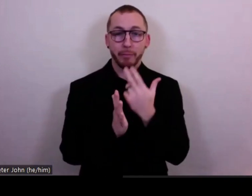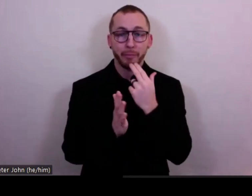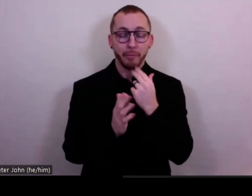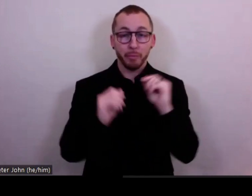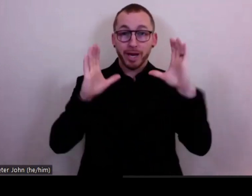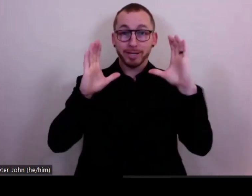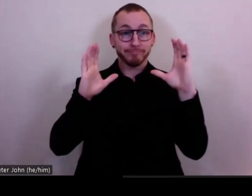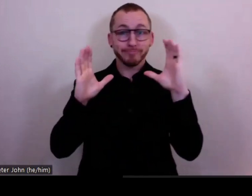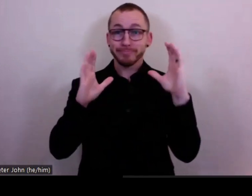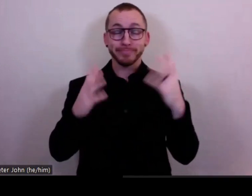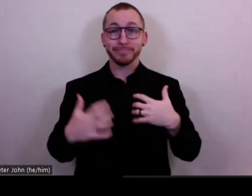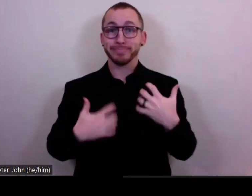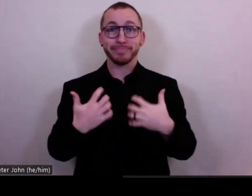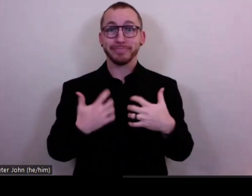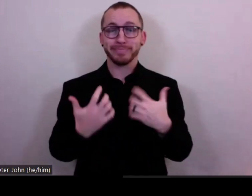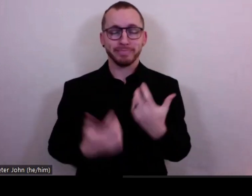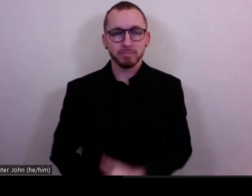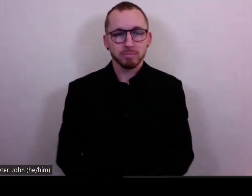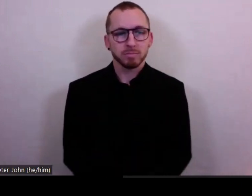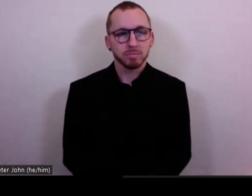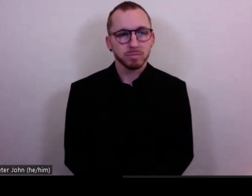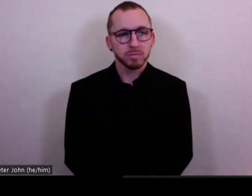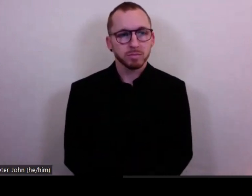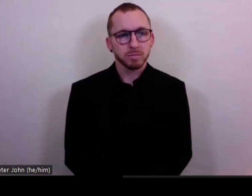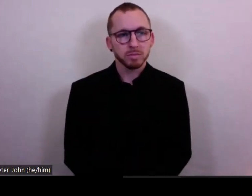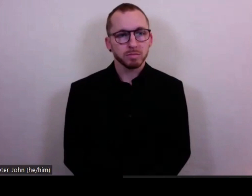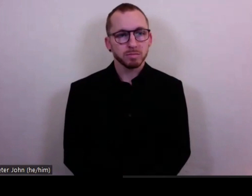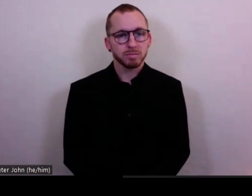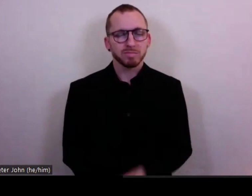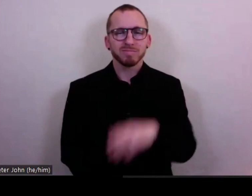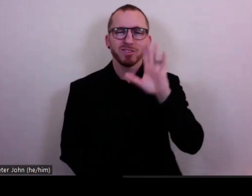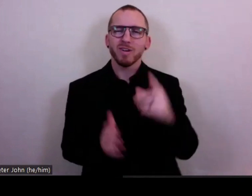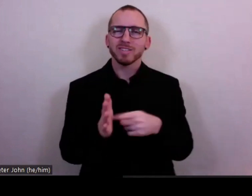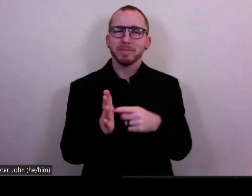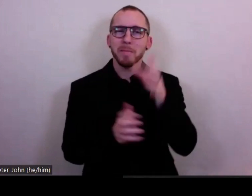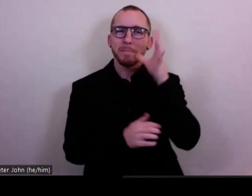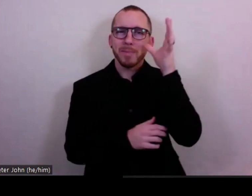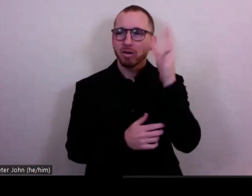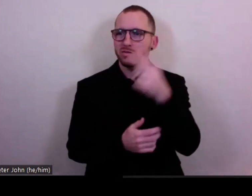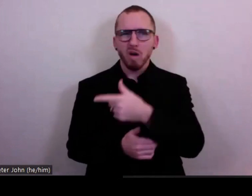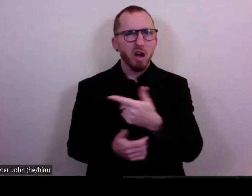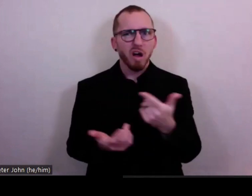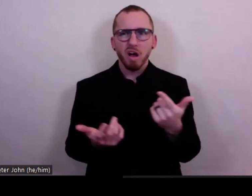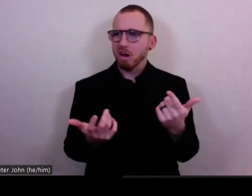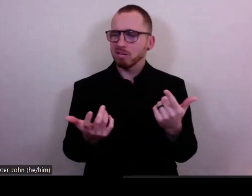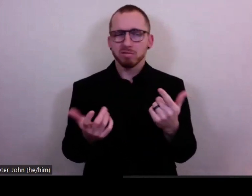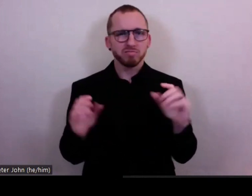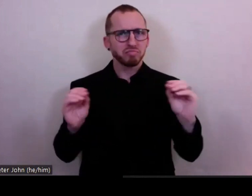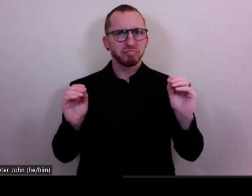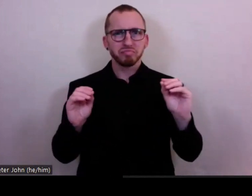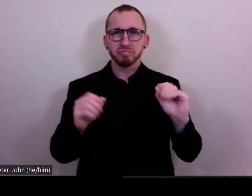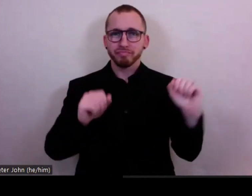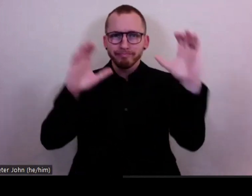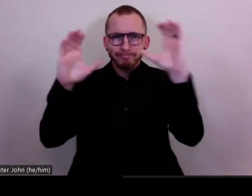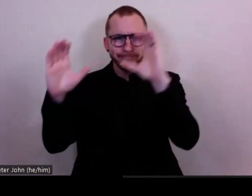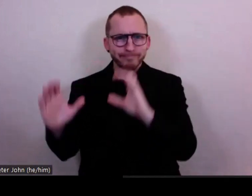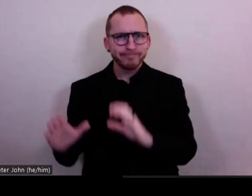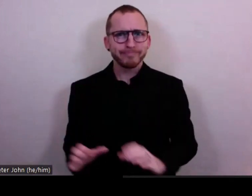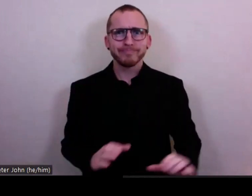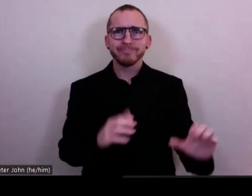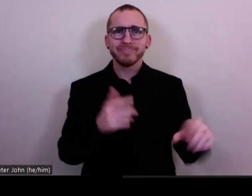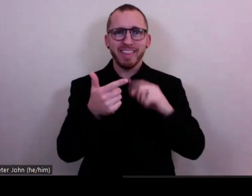say, oh, they sleep, they didn't go to bed until 11 p.m., and then they were back up